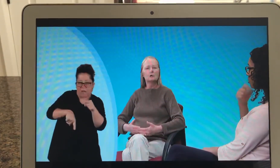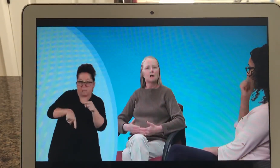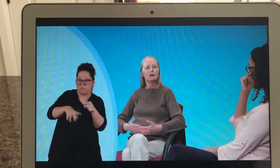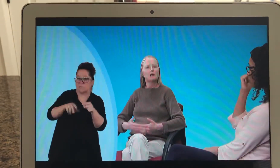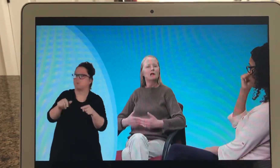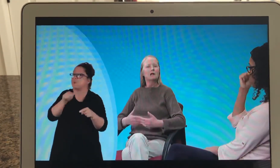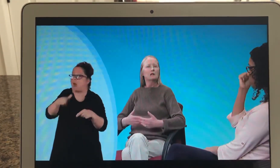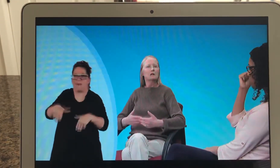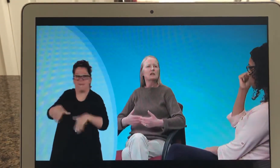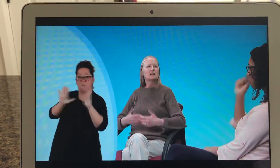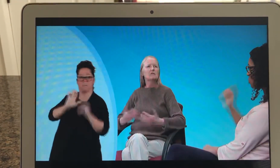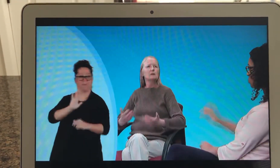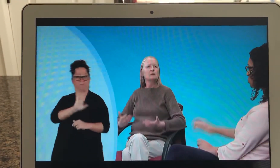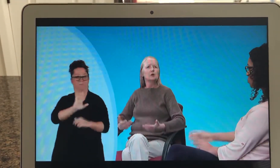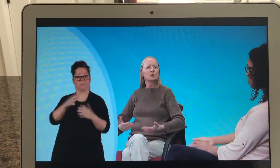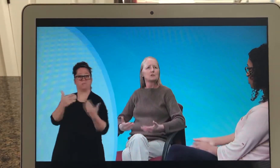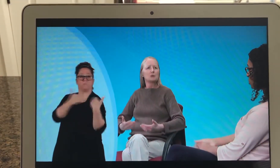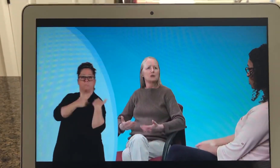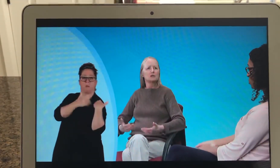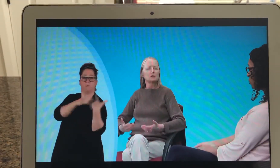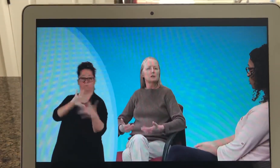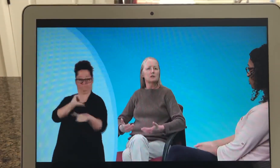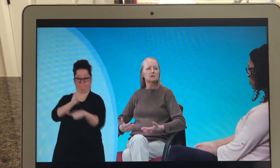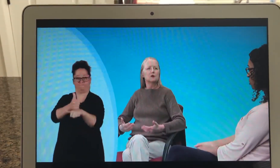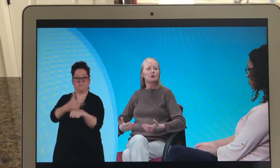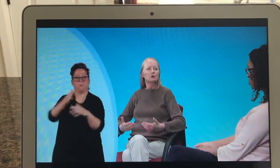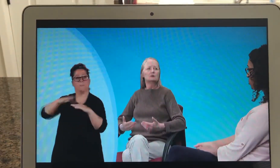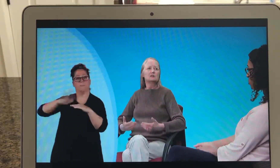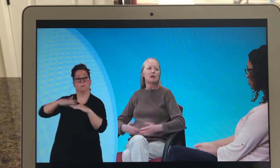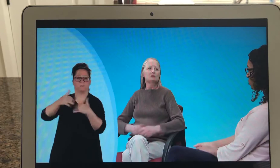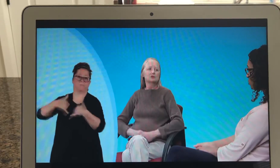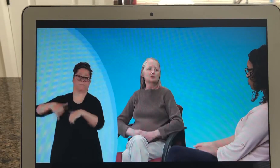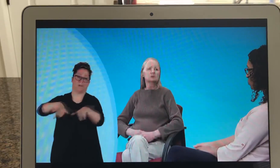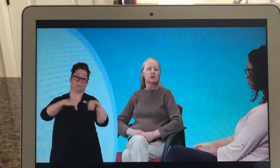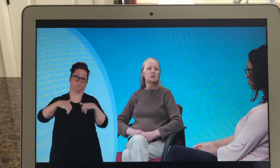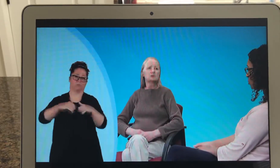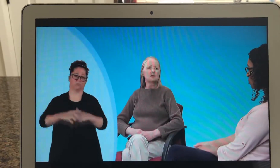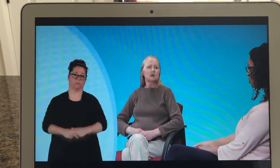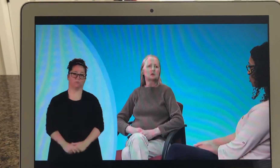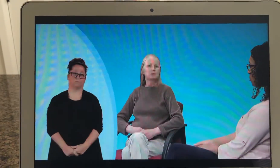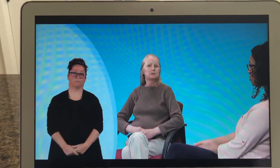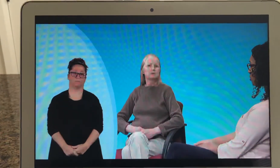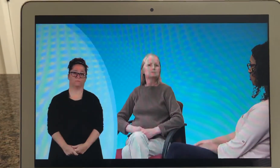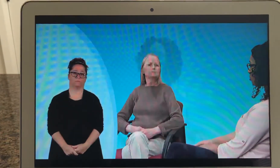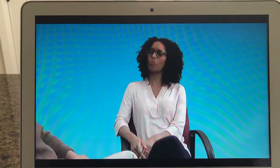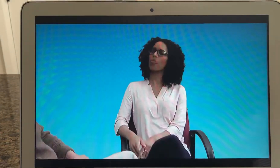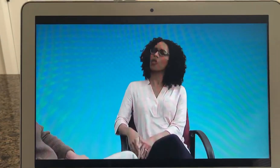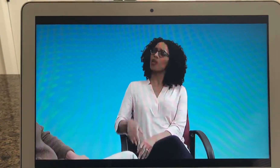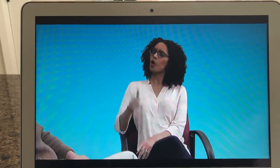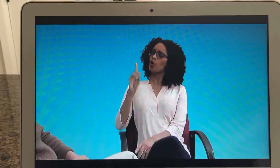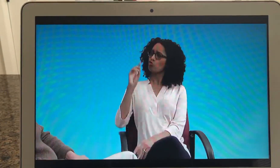Department, they can't and they will not give up their responsibility to set up this.